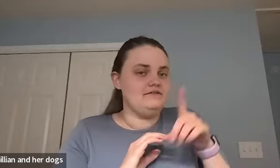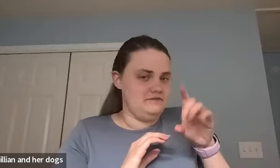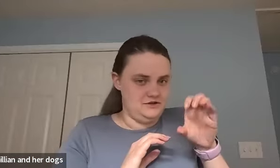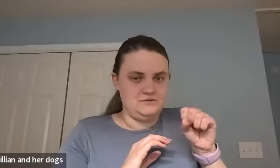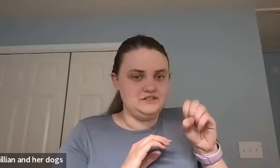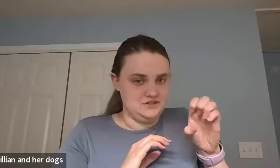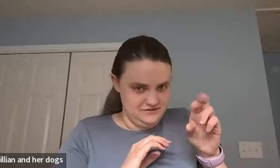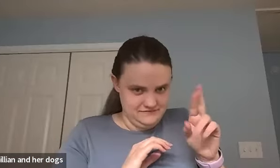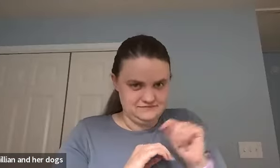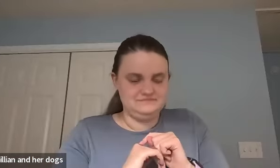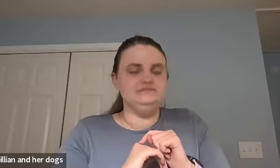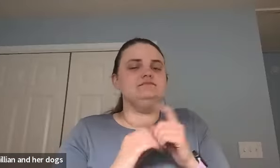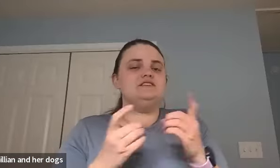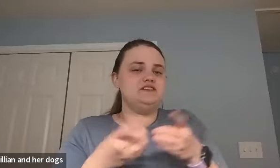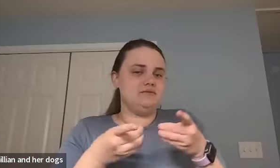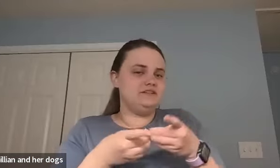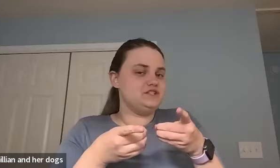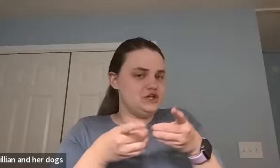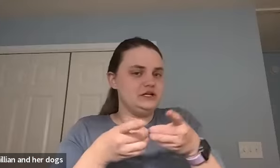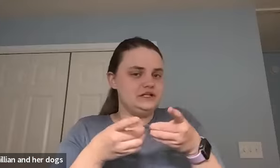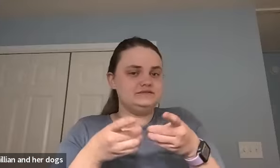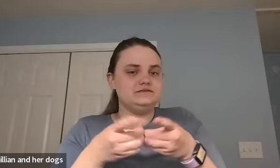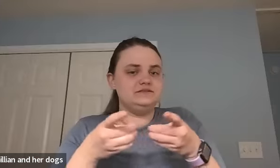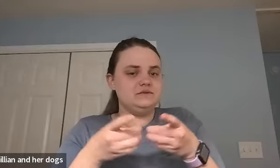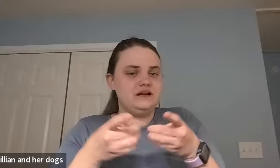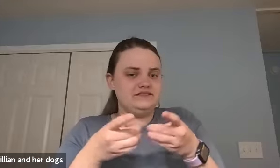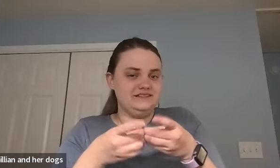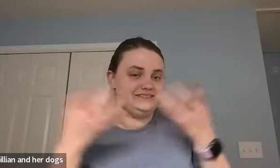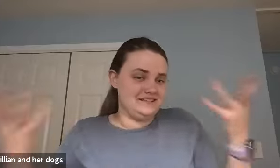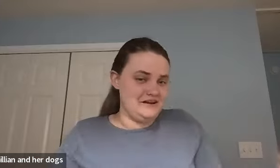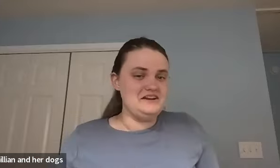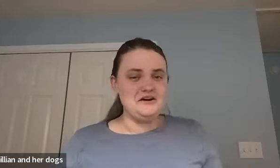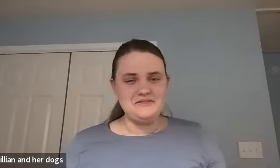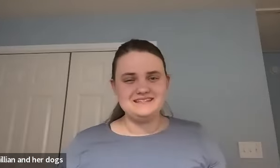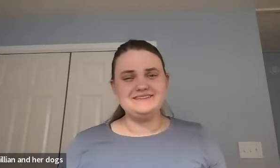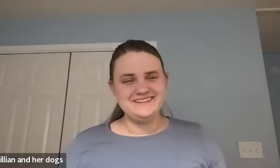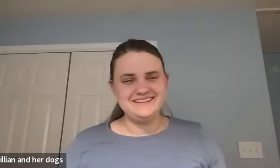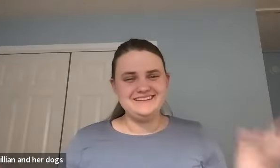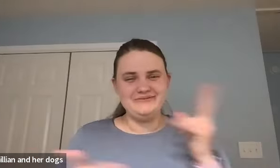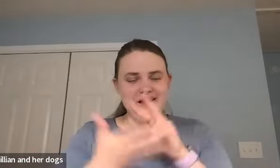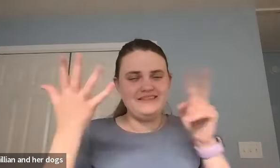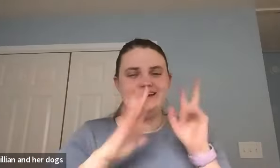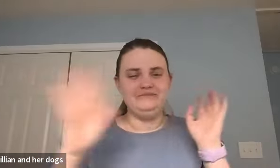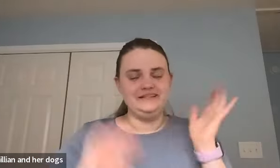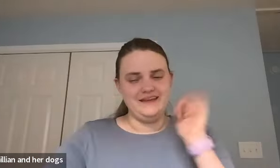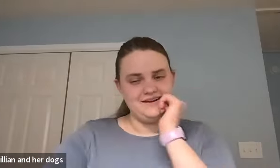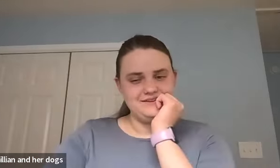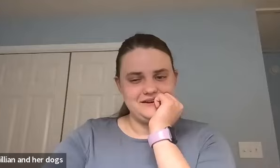finger spell dessert. So, but dessert is what I've seen. So I know that's like really why they, but yeah. All